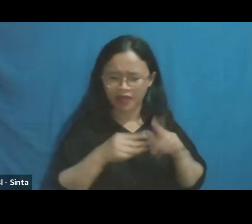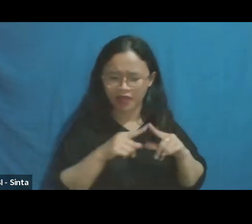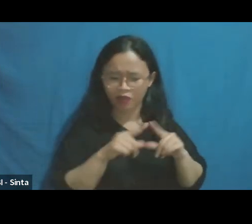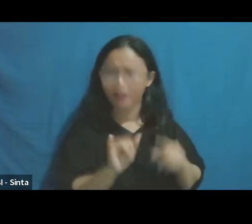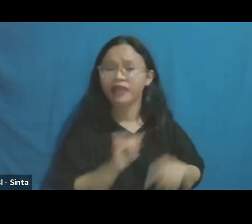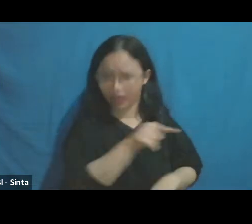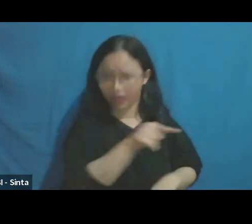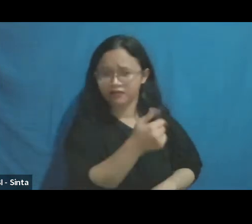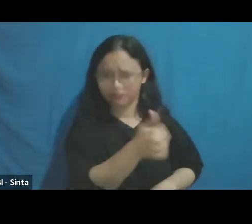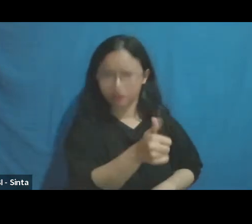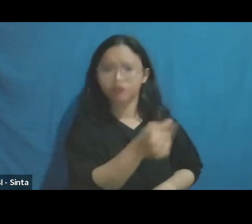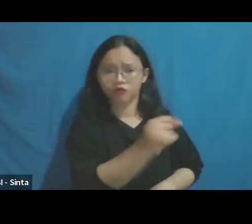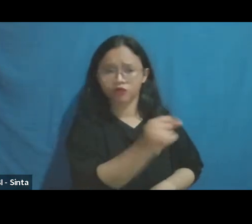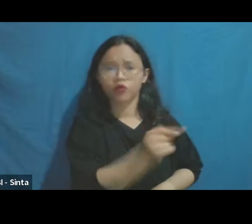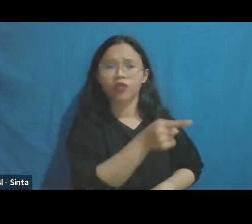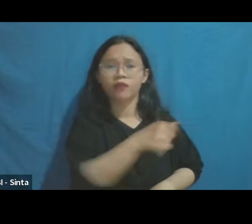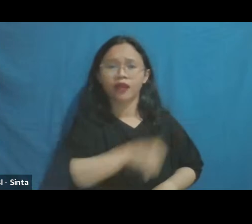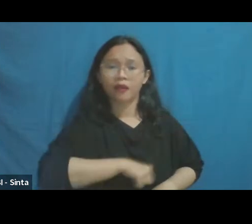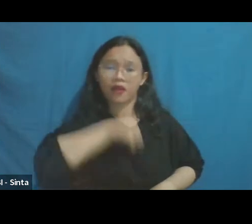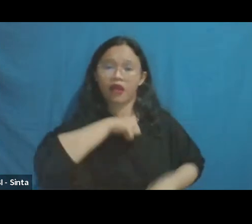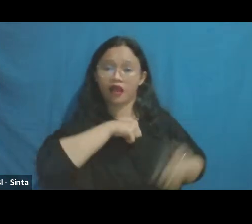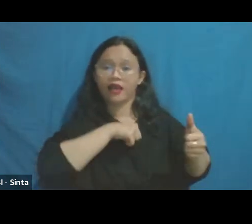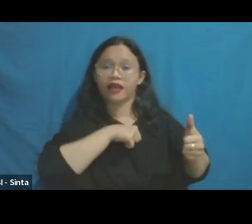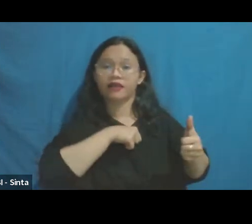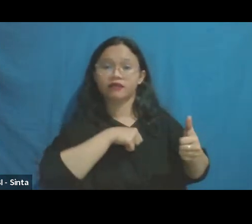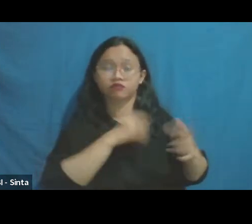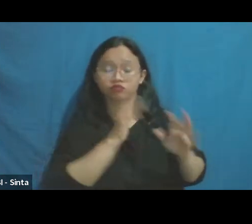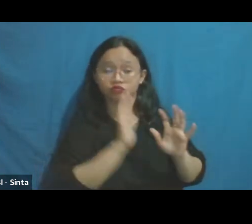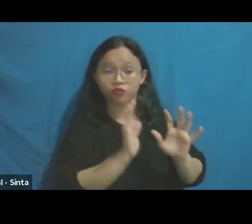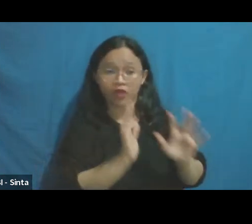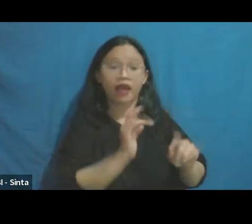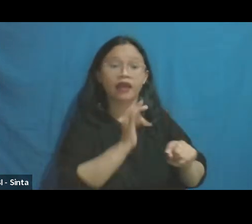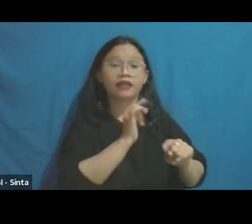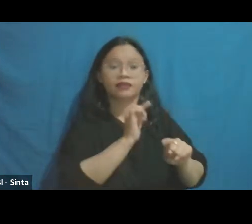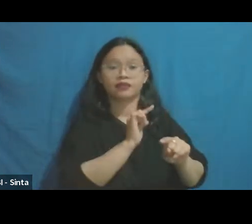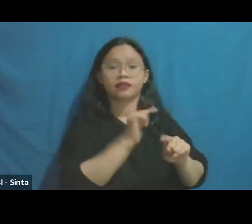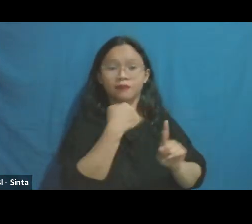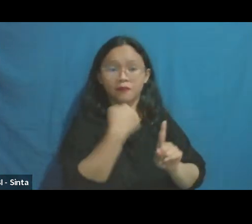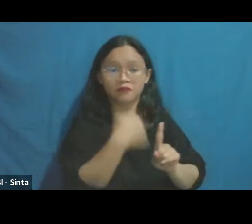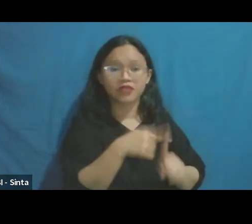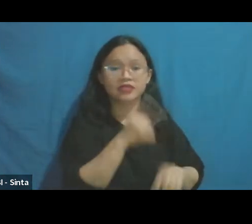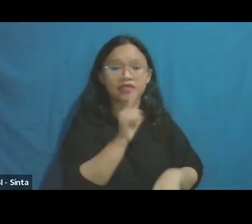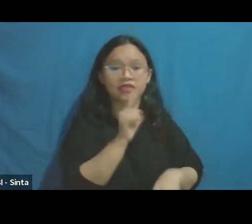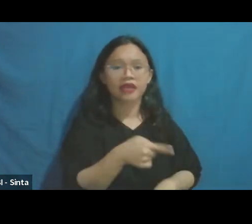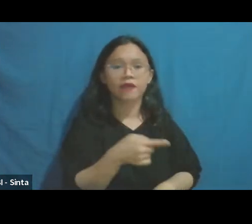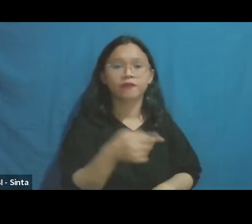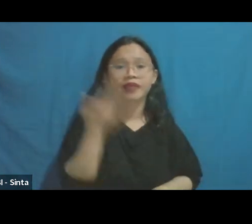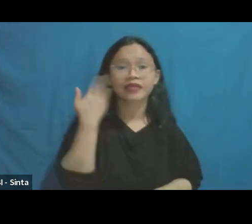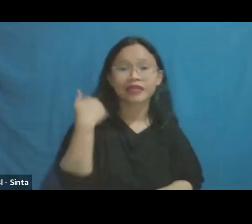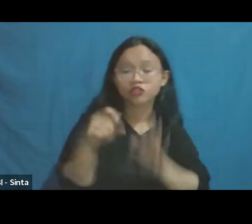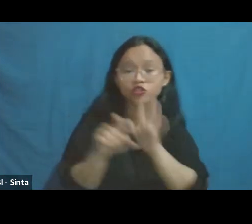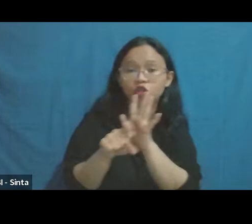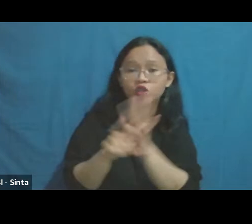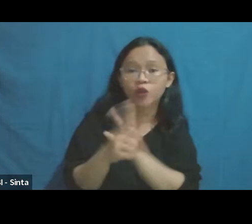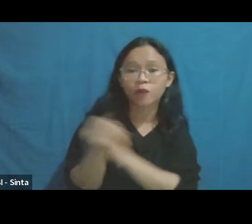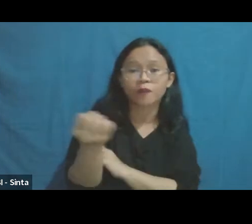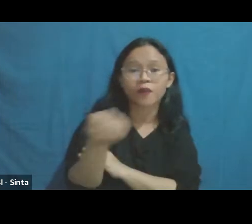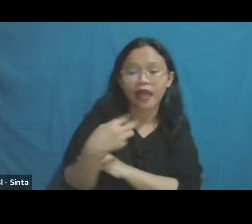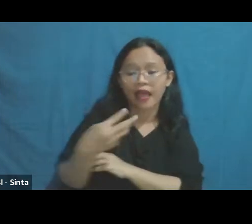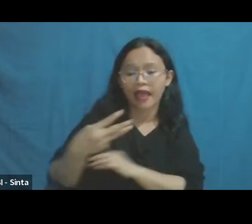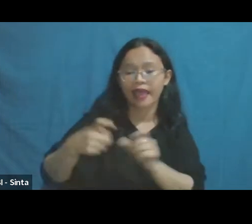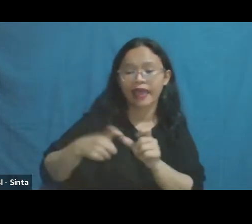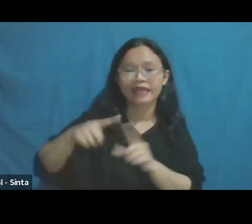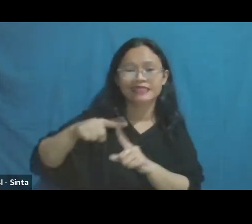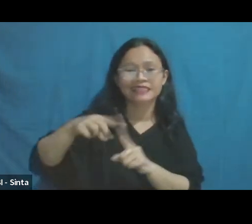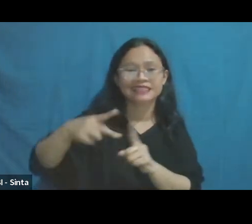now. But not only that, but they as Esther just said, there is a